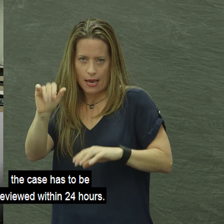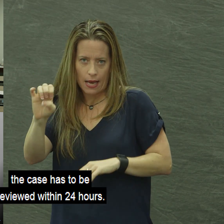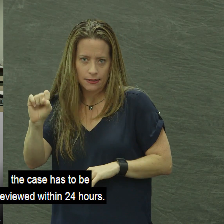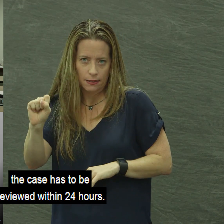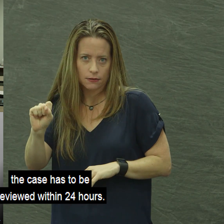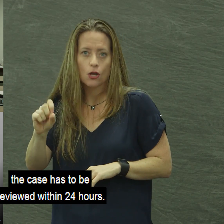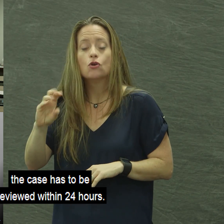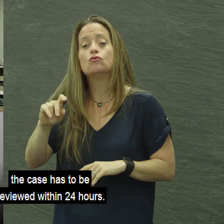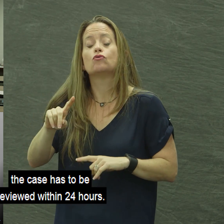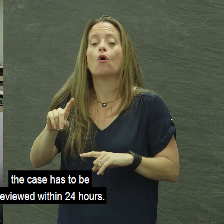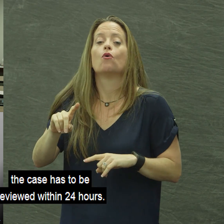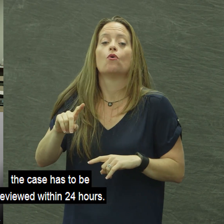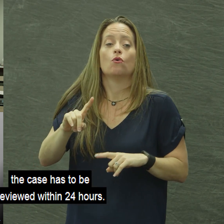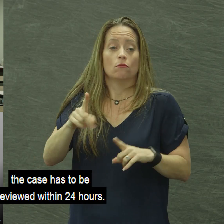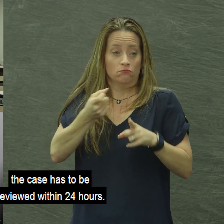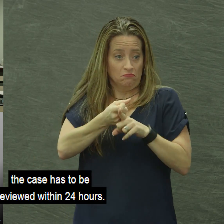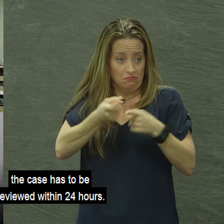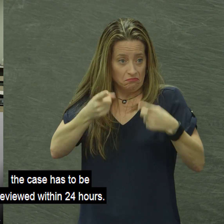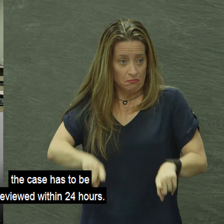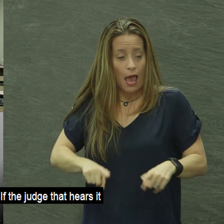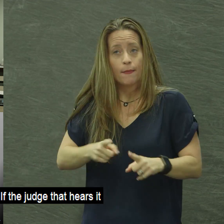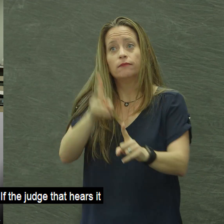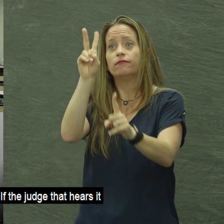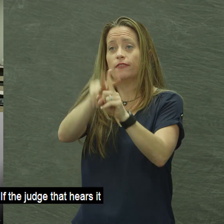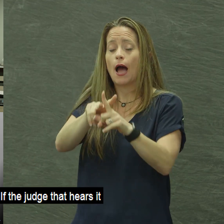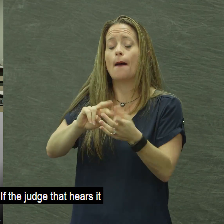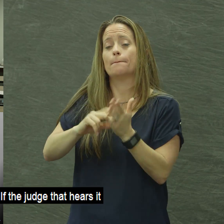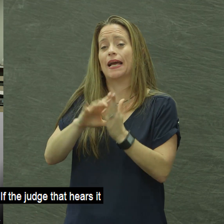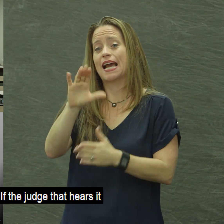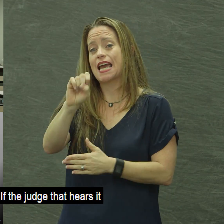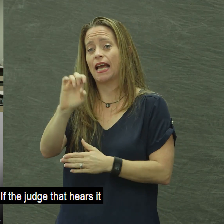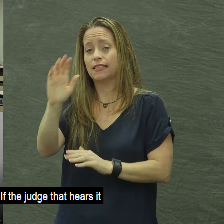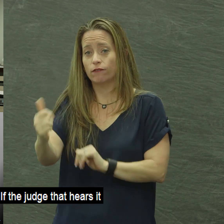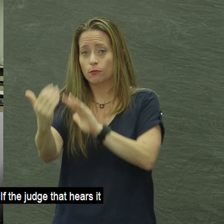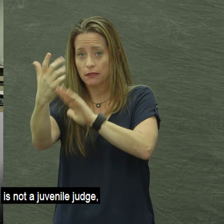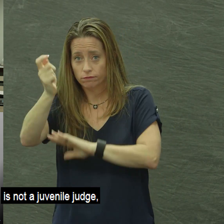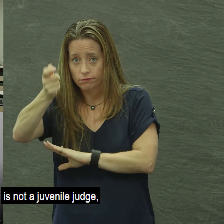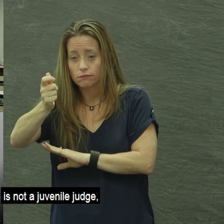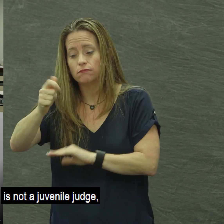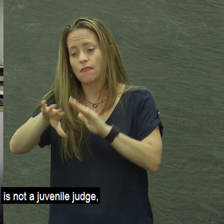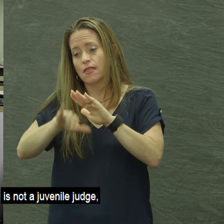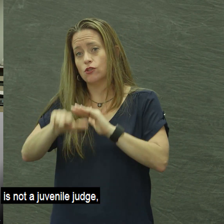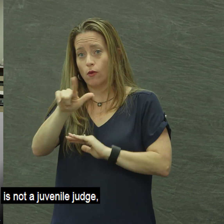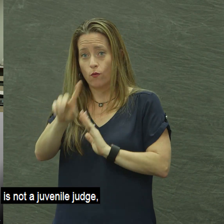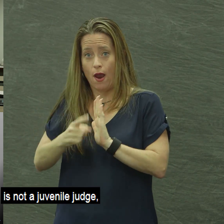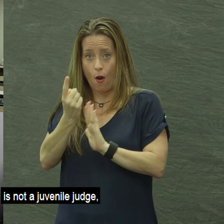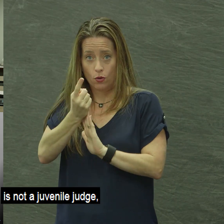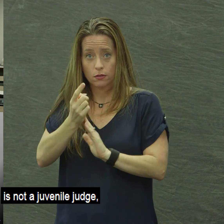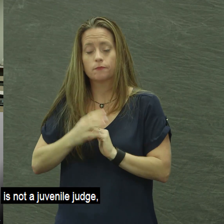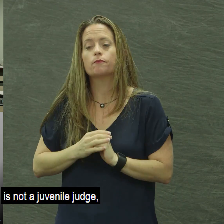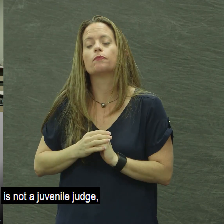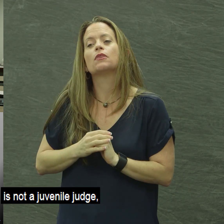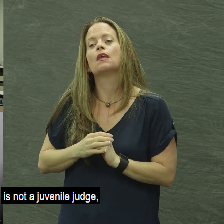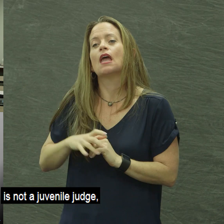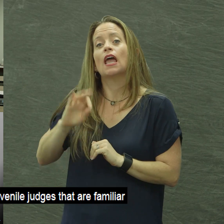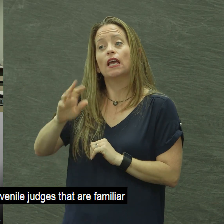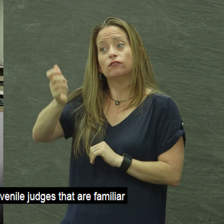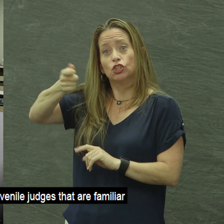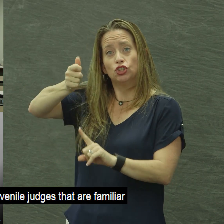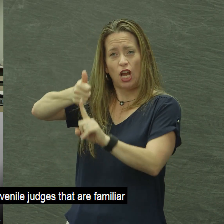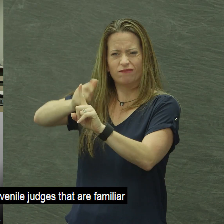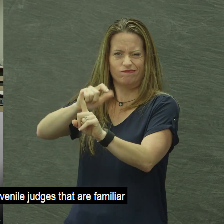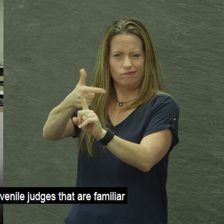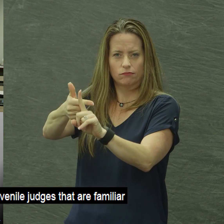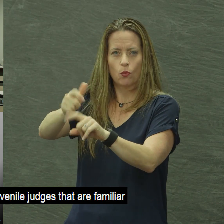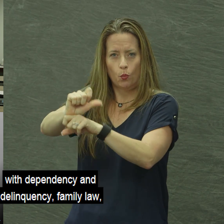to be reviewed within 24 hours. If the judge that hears it is not a juvenile judge, the